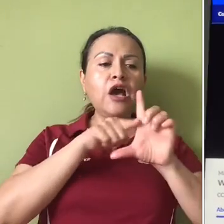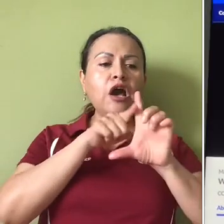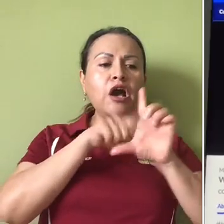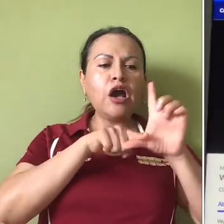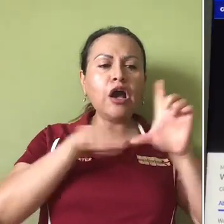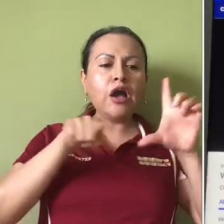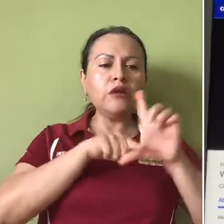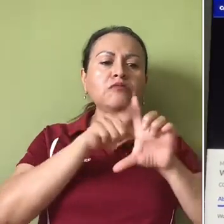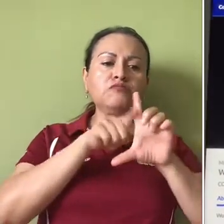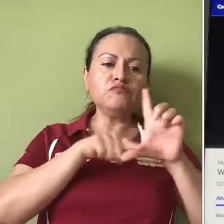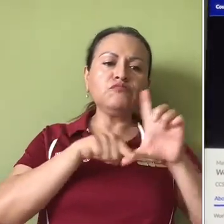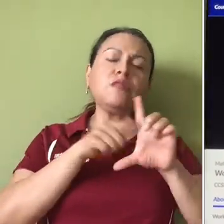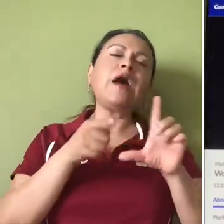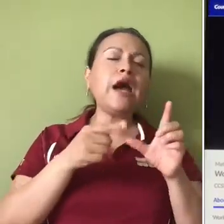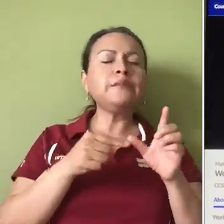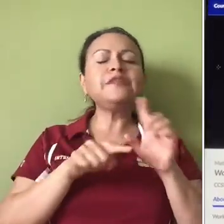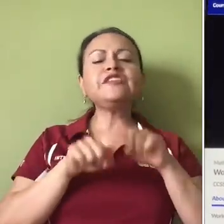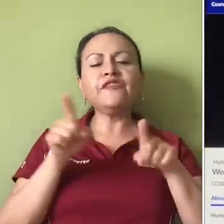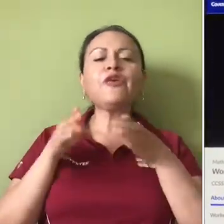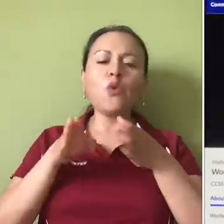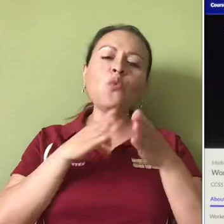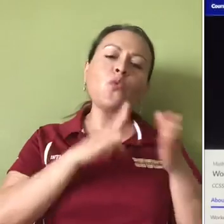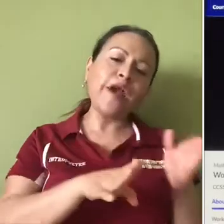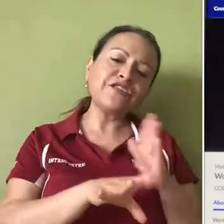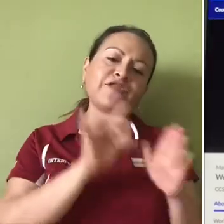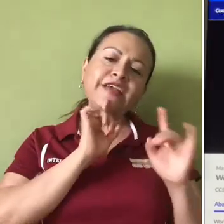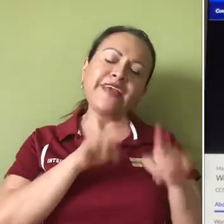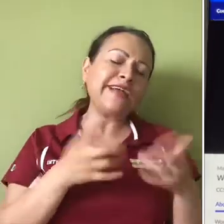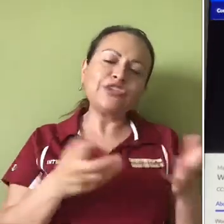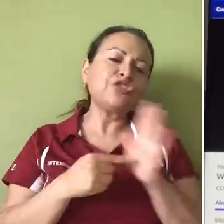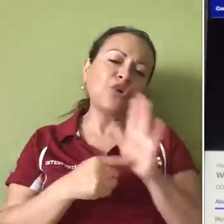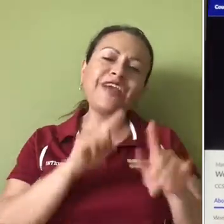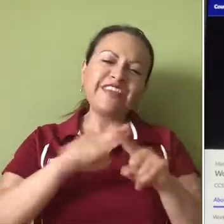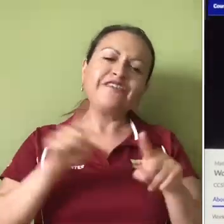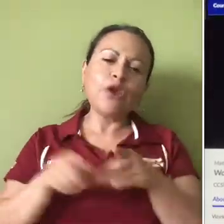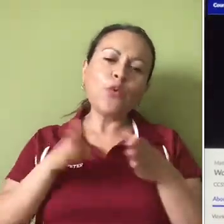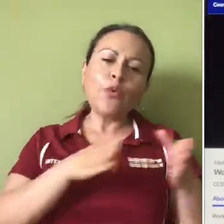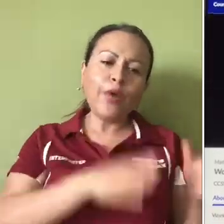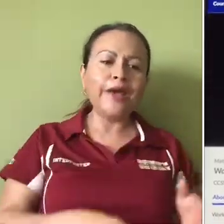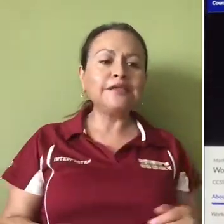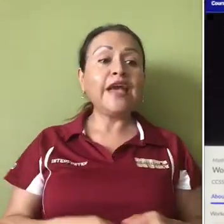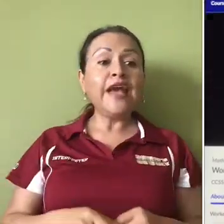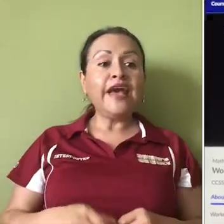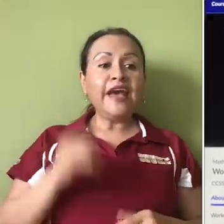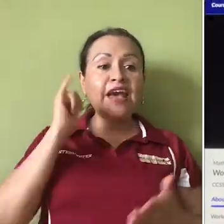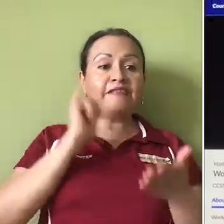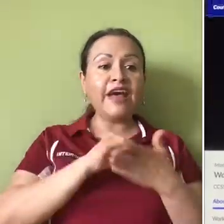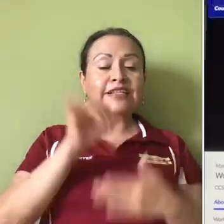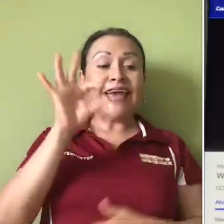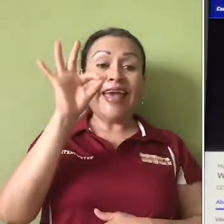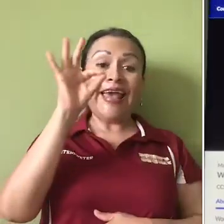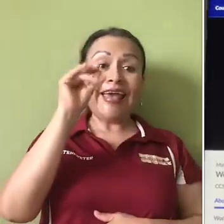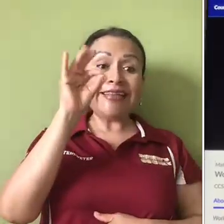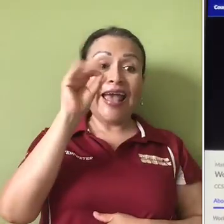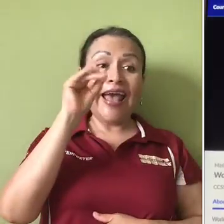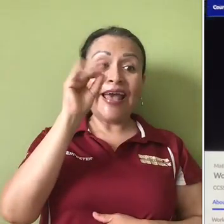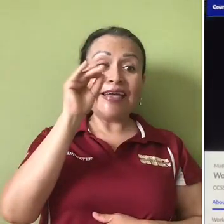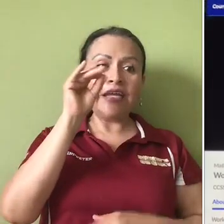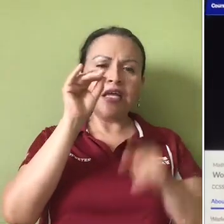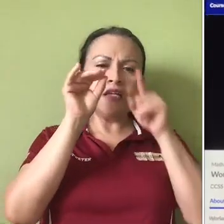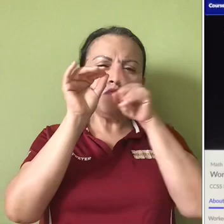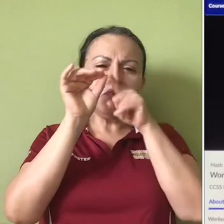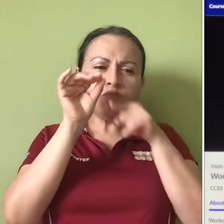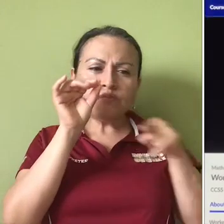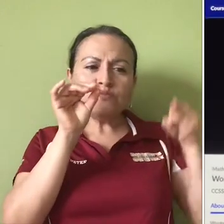just redoing the problem over again just to show you that there's multiple ways to get the answer. We were given that this is a right angle. If that is 90 degrees, then this angle over here